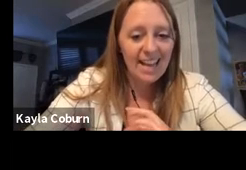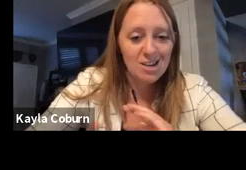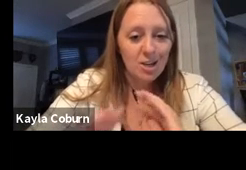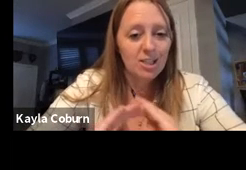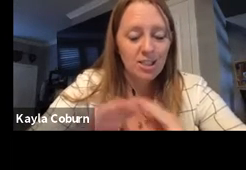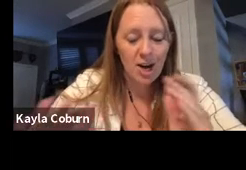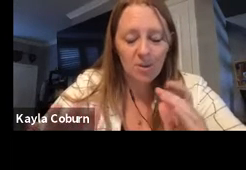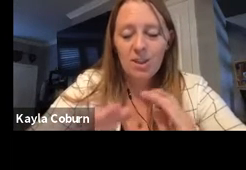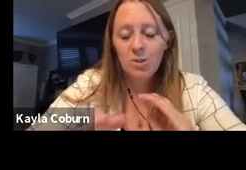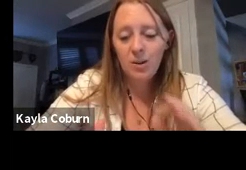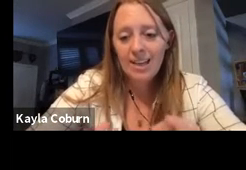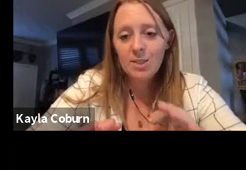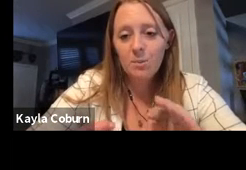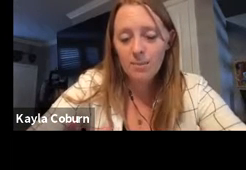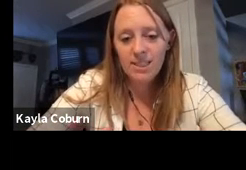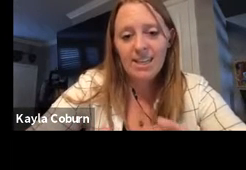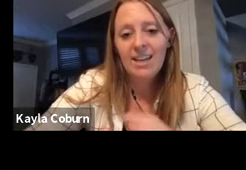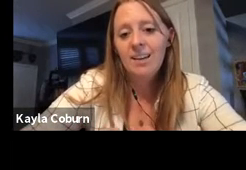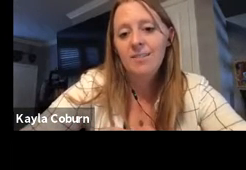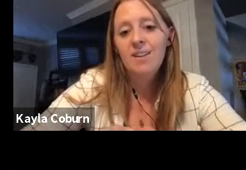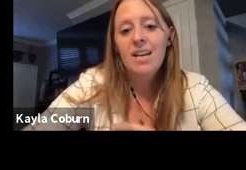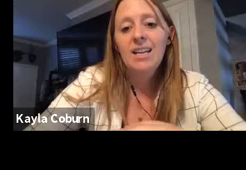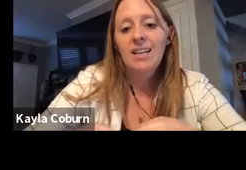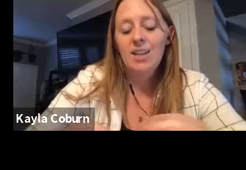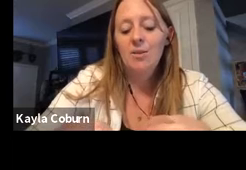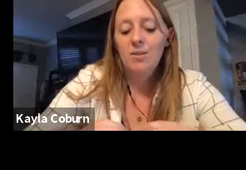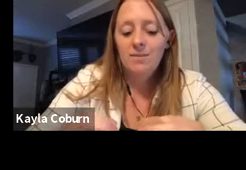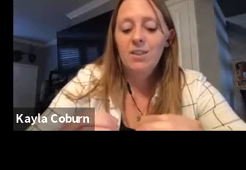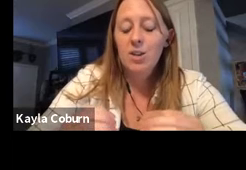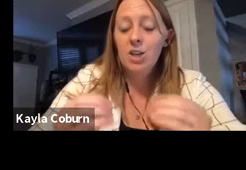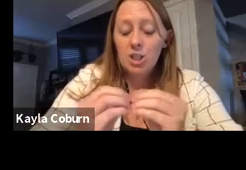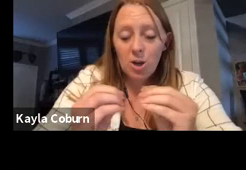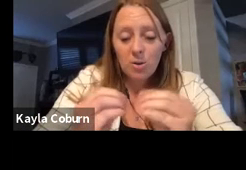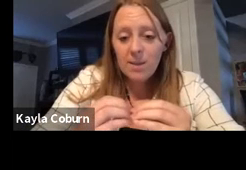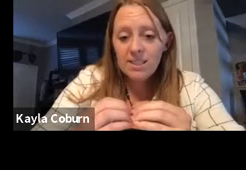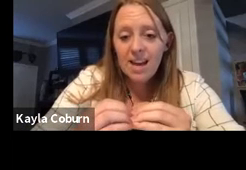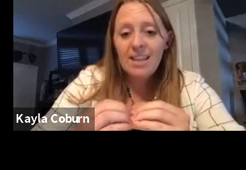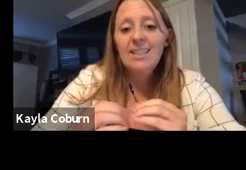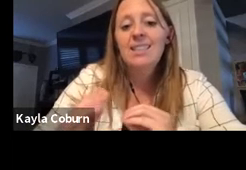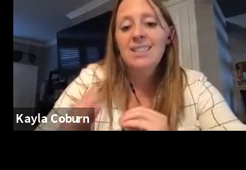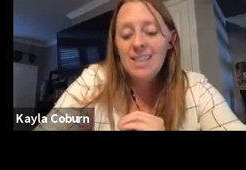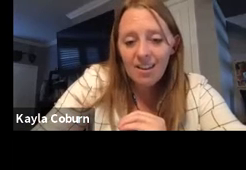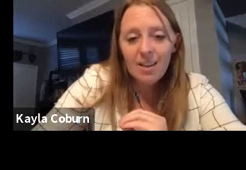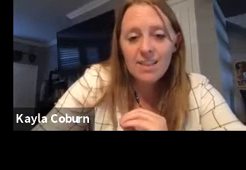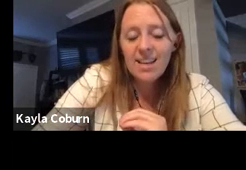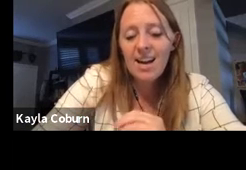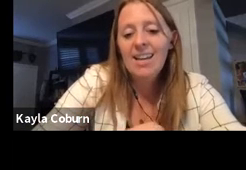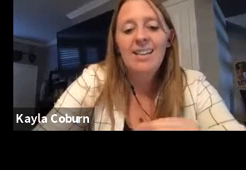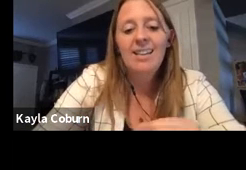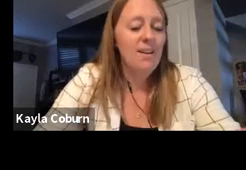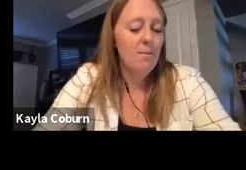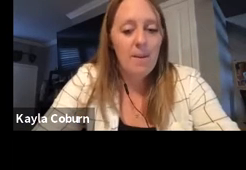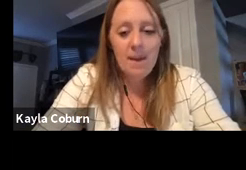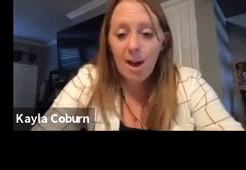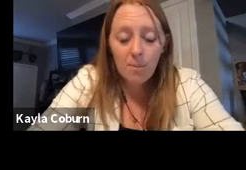And again, you're going to start with the direct prompting of, you know, you're going to show them the sign, tell them the